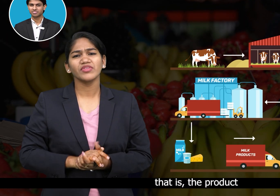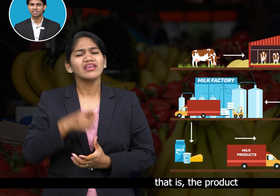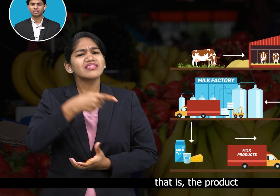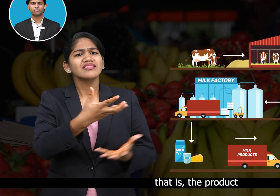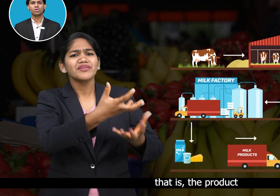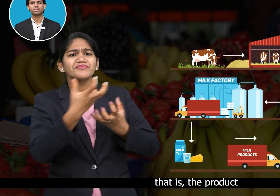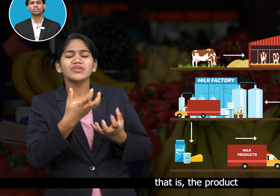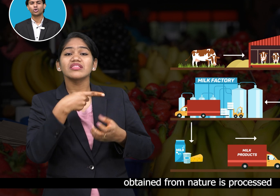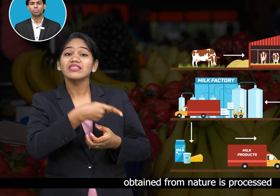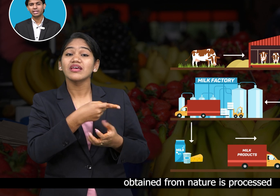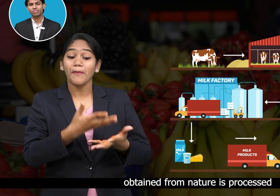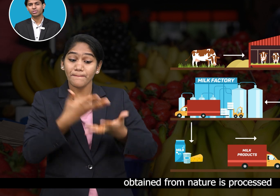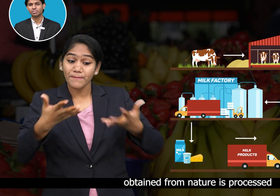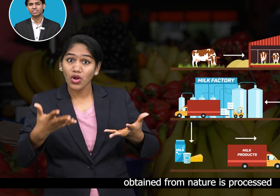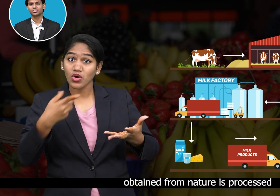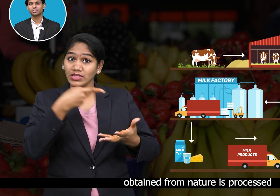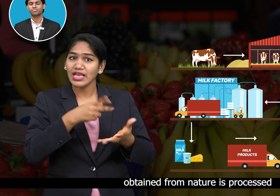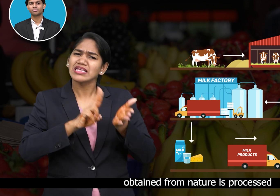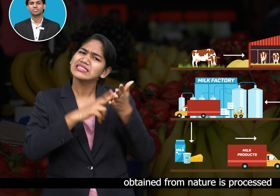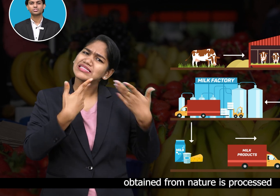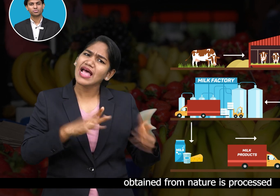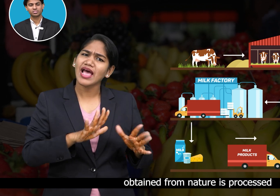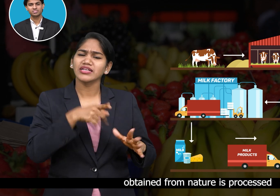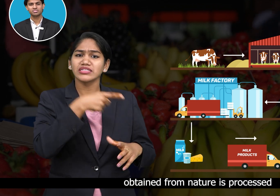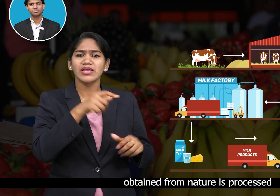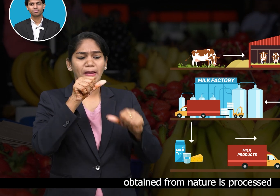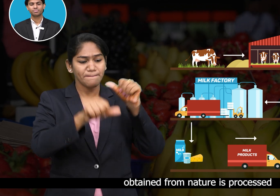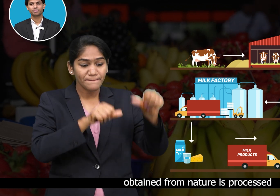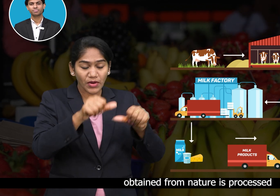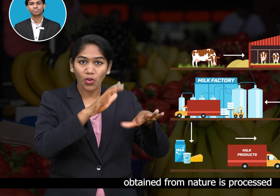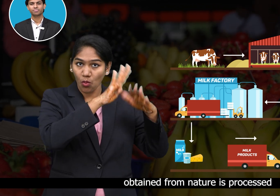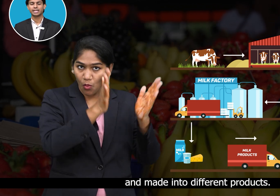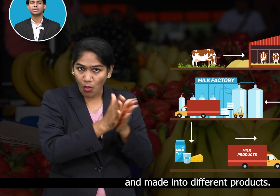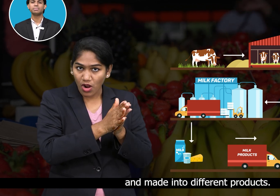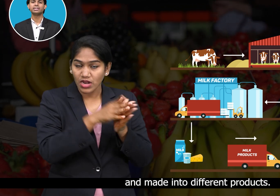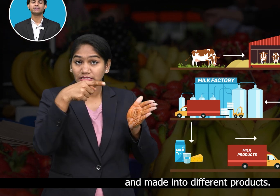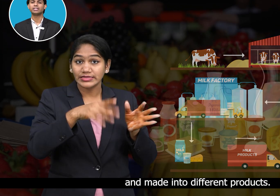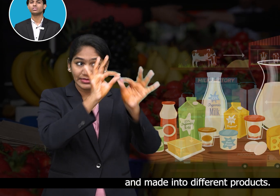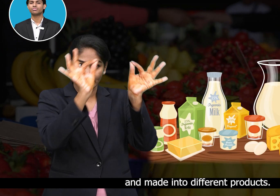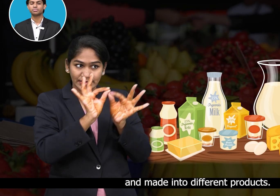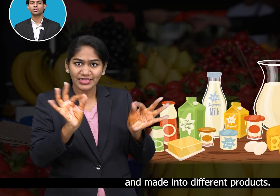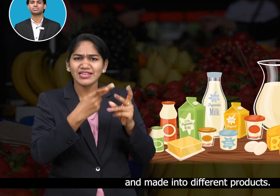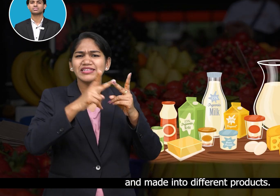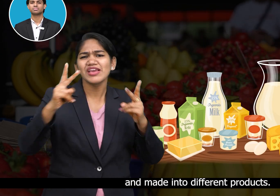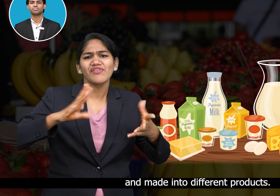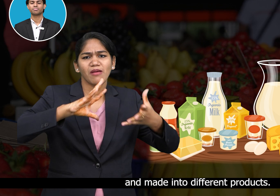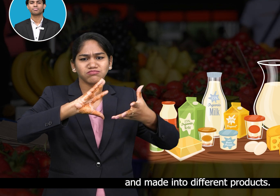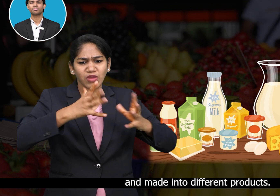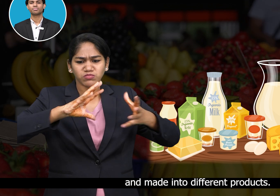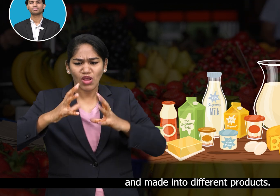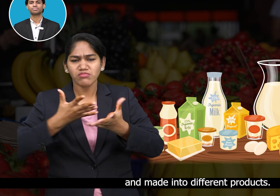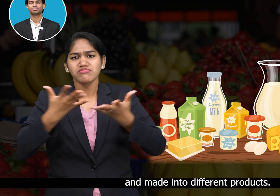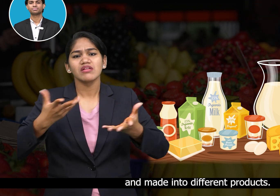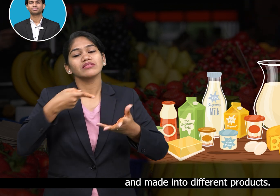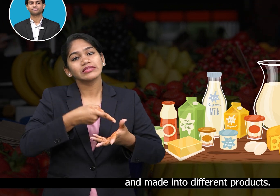That is, the product obtained from nature is processed and made into different products.